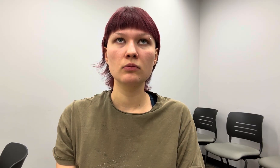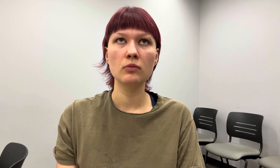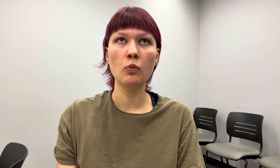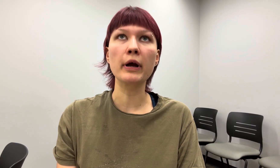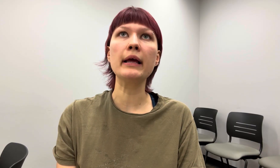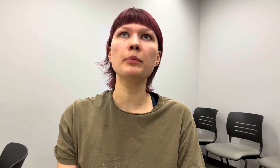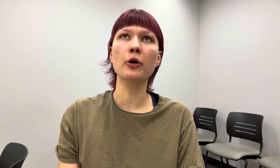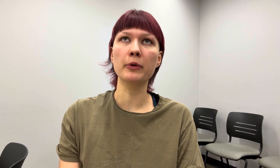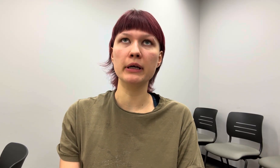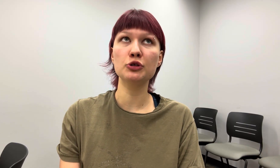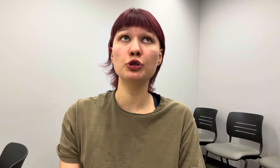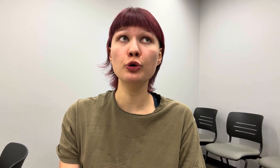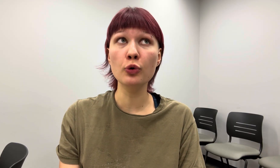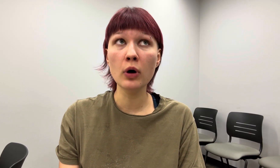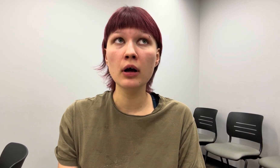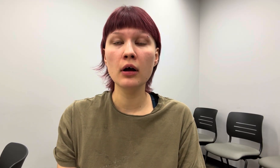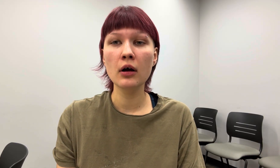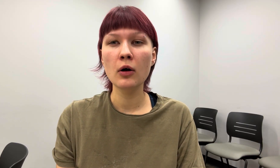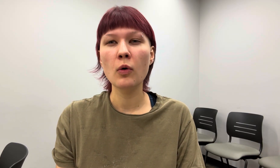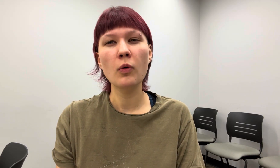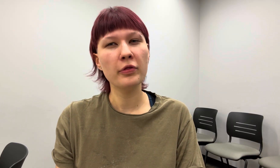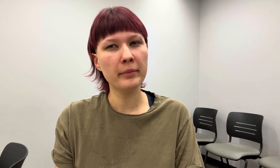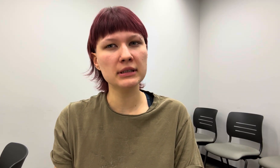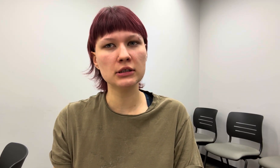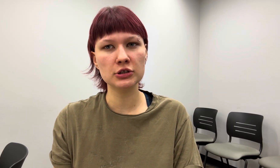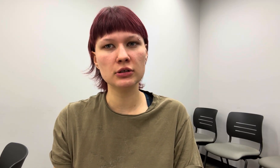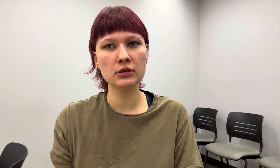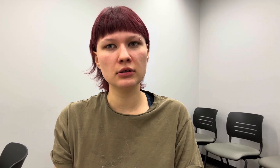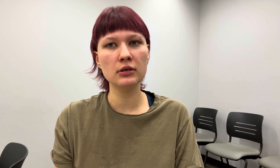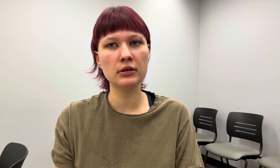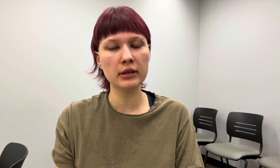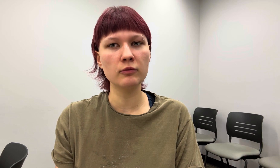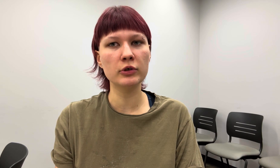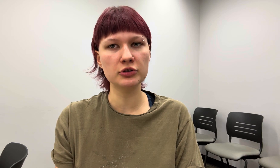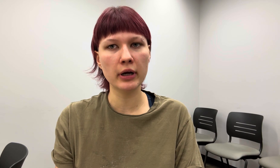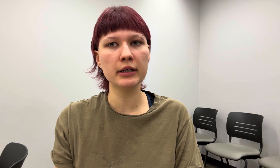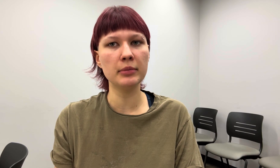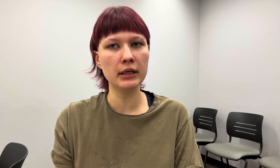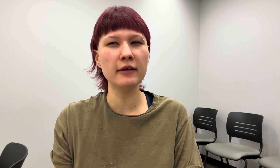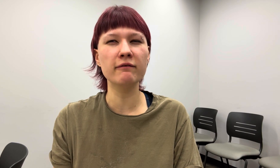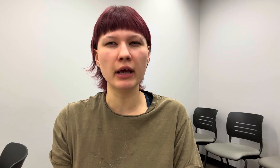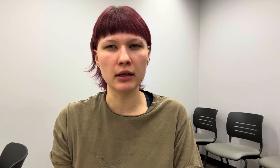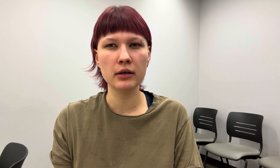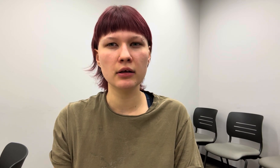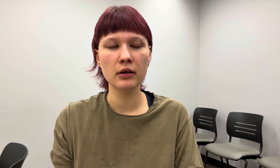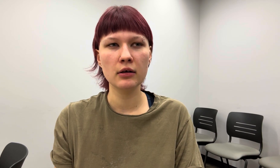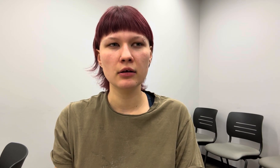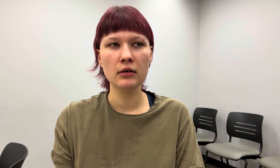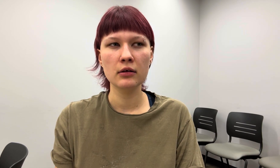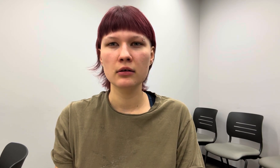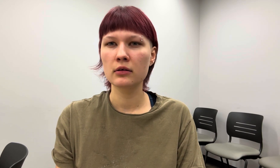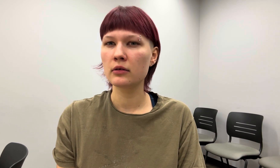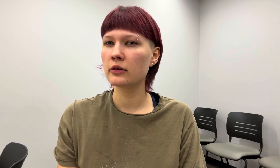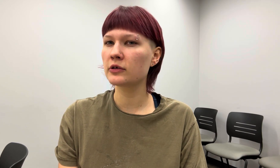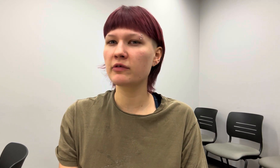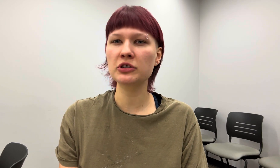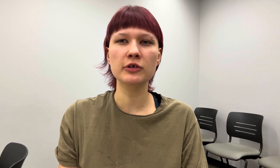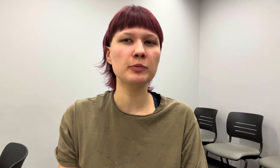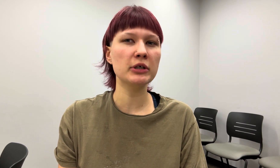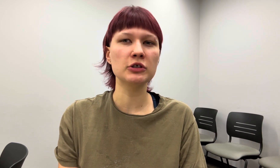were inappropriate to the message that was trying to be conveyed. Those facial expressions were